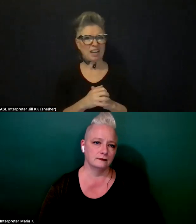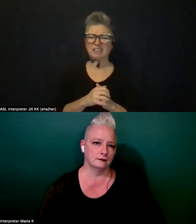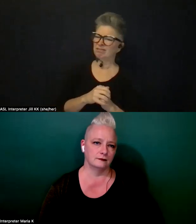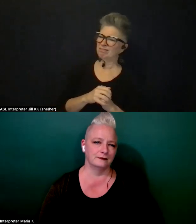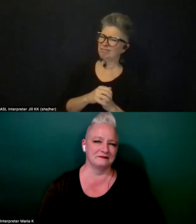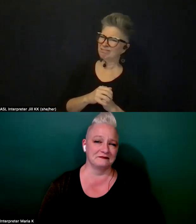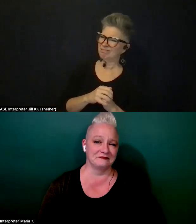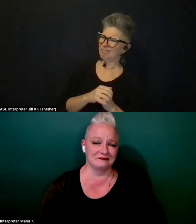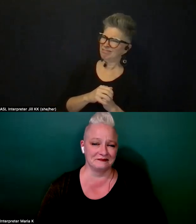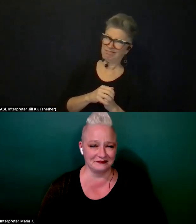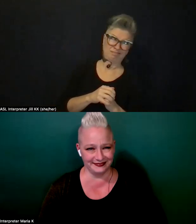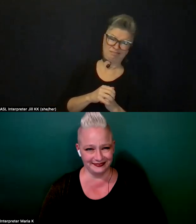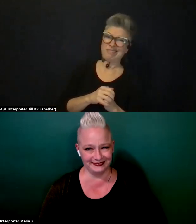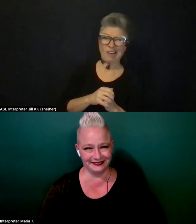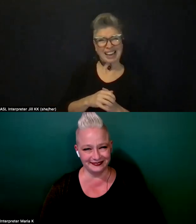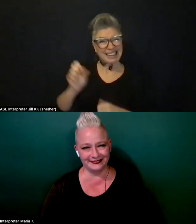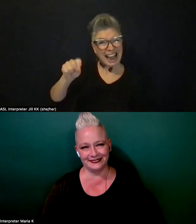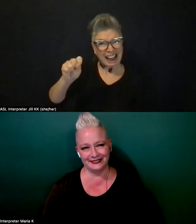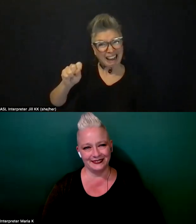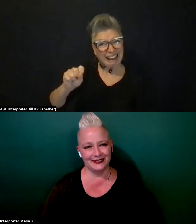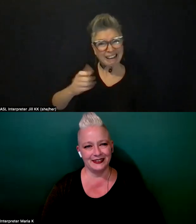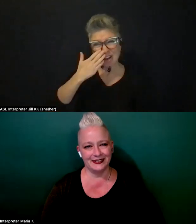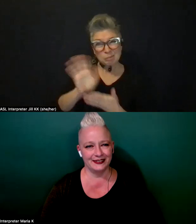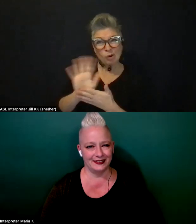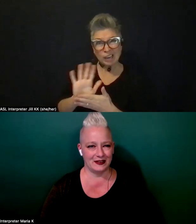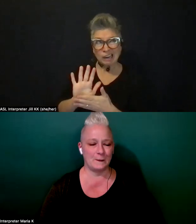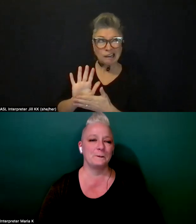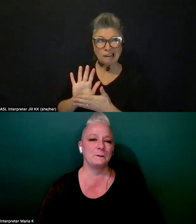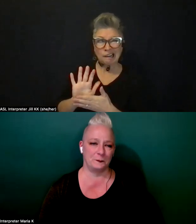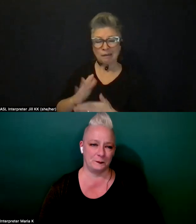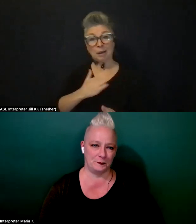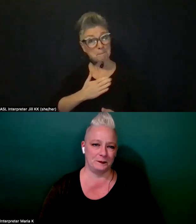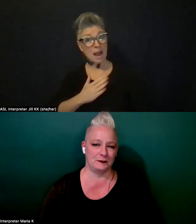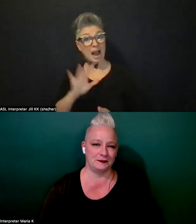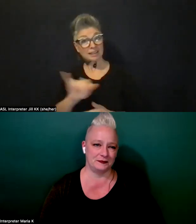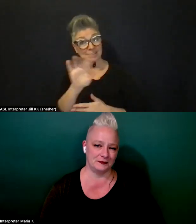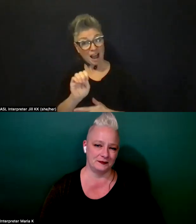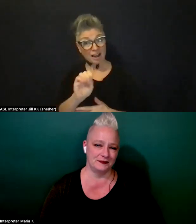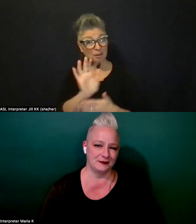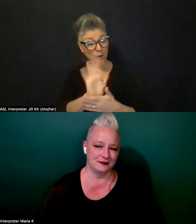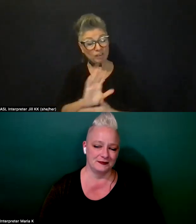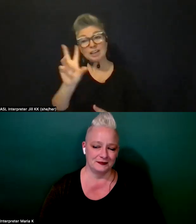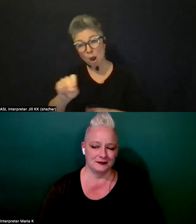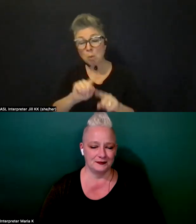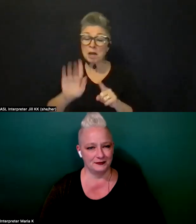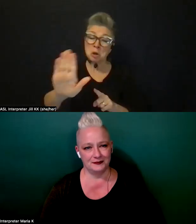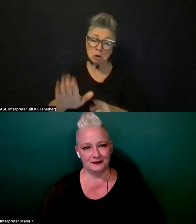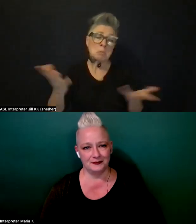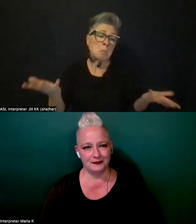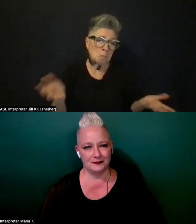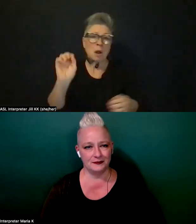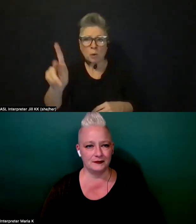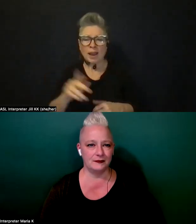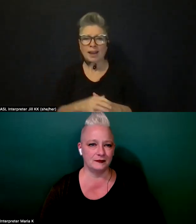yeah, good movies. My kind of movie, no, but that's your kind of movie, that's fine. Like everybody